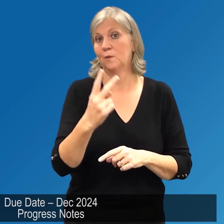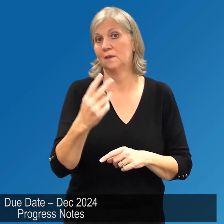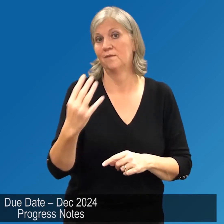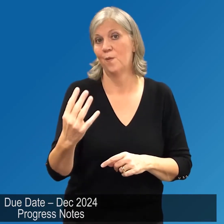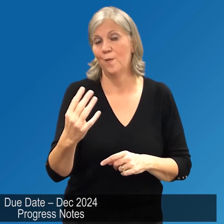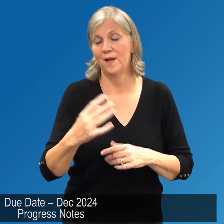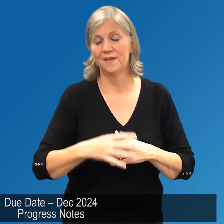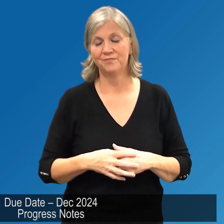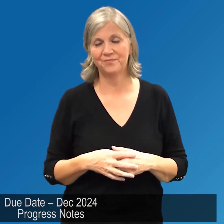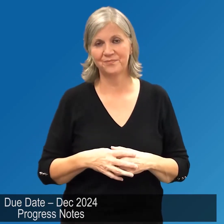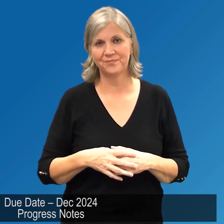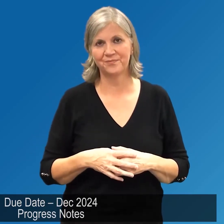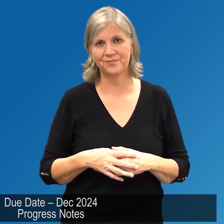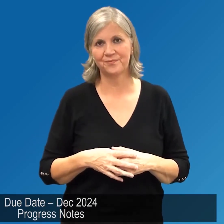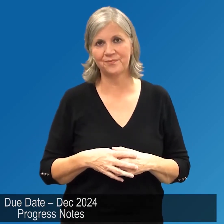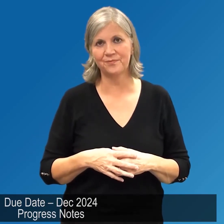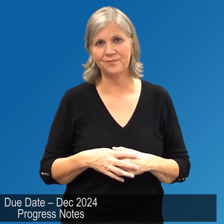Due date: December 2024.